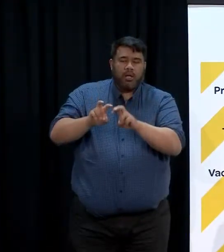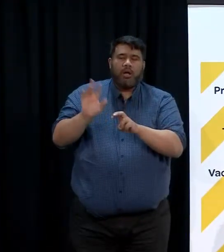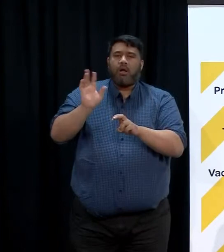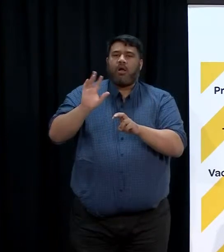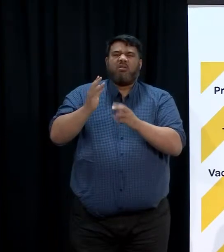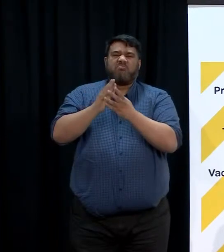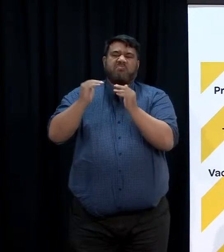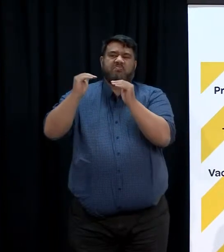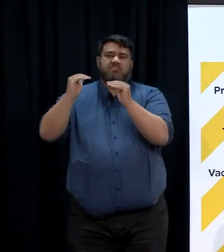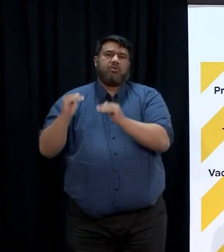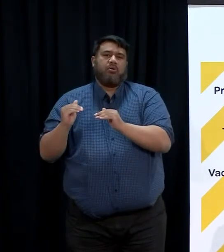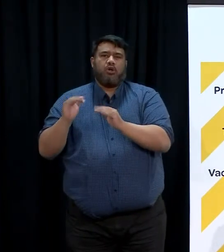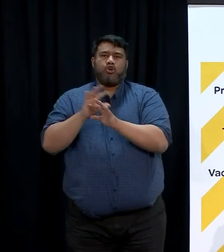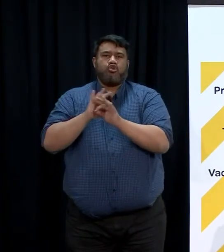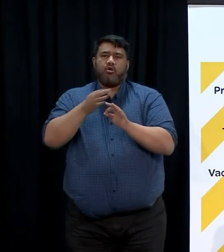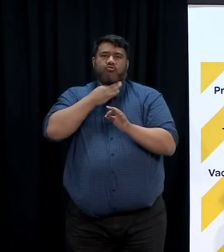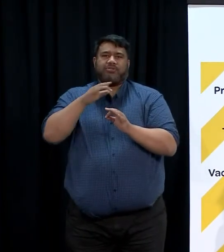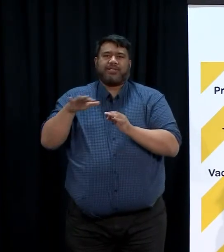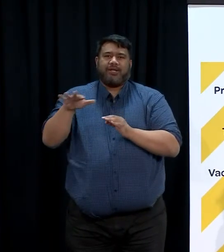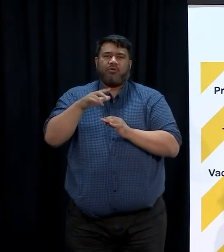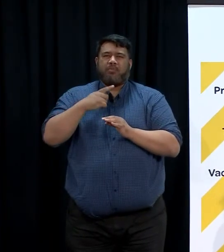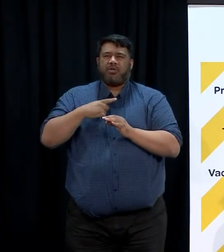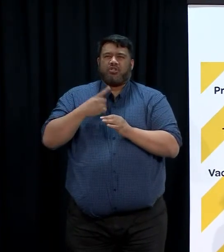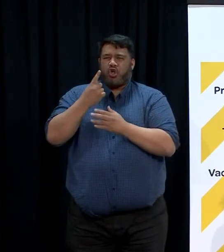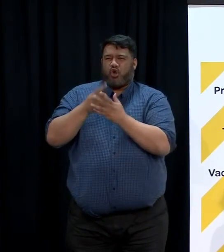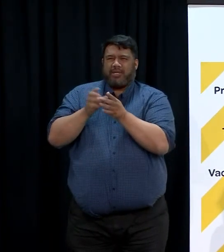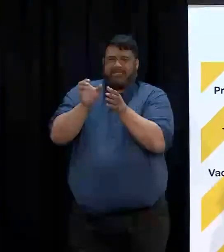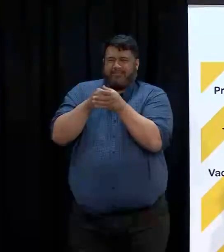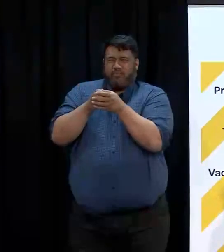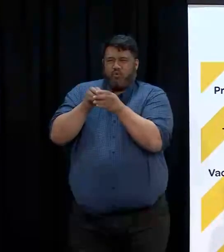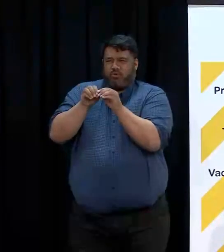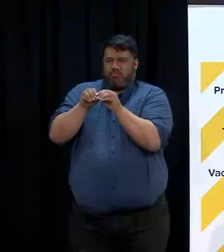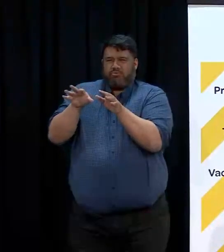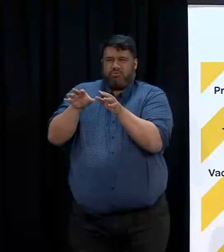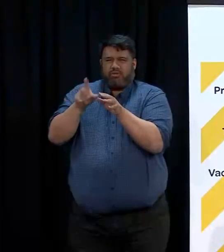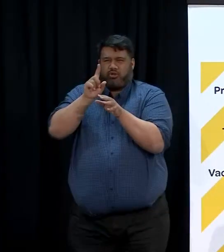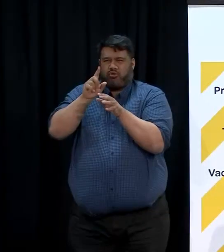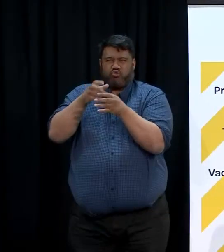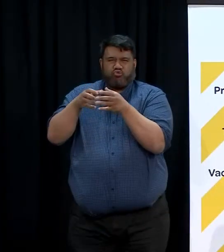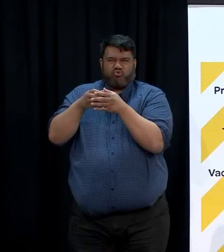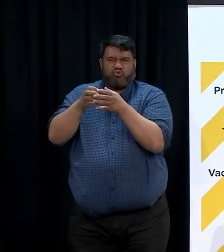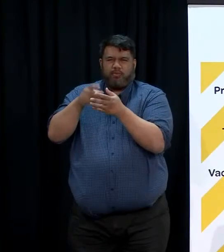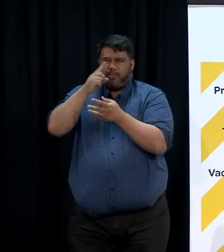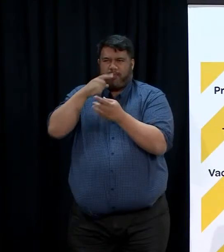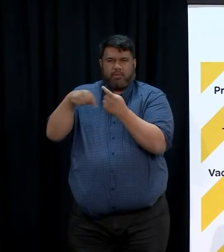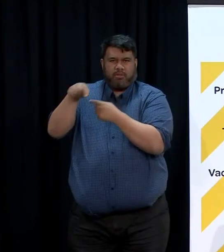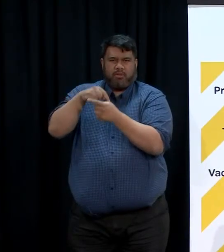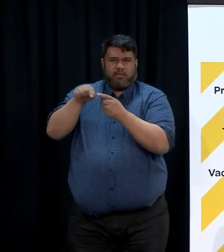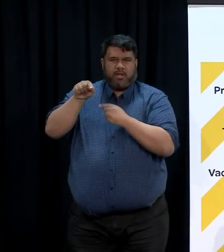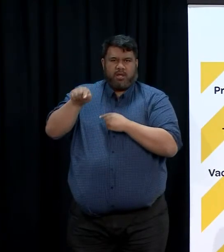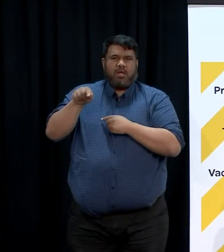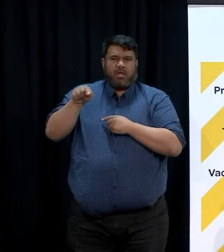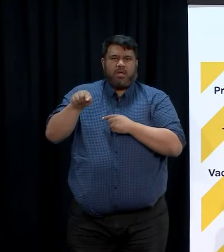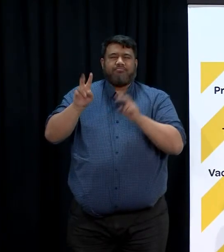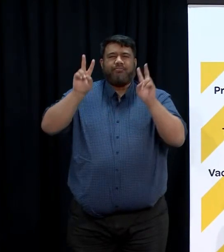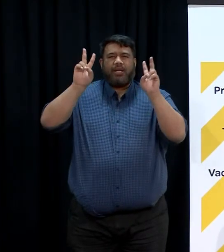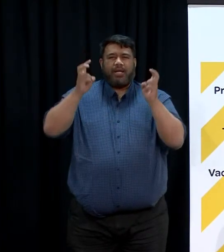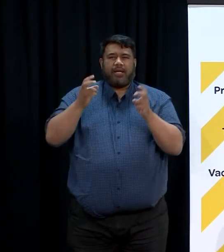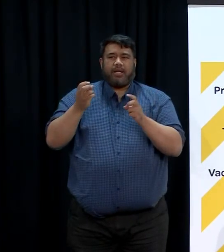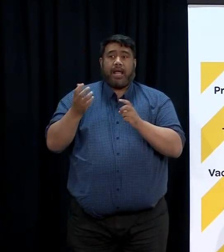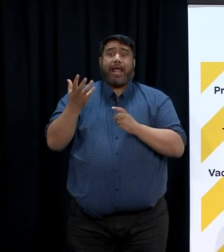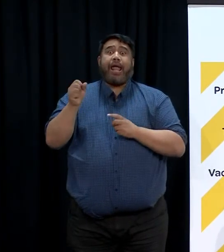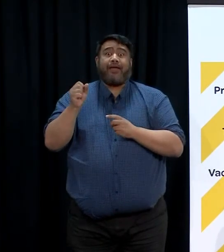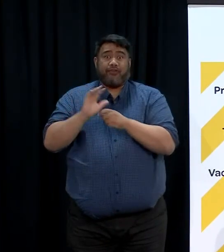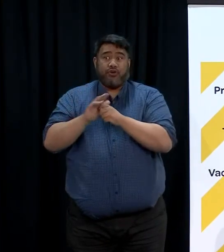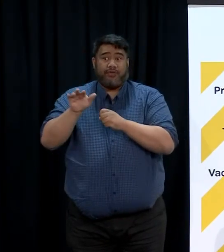which was being managed by a PHU elsewhere in the country, it's now been assessed as being an exposure event